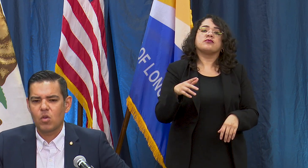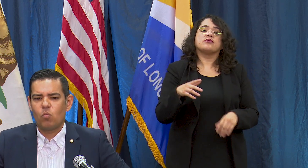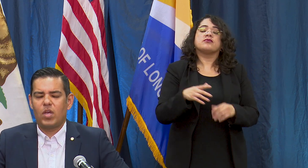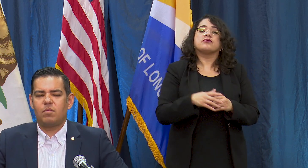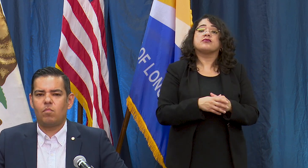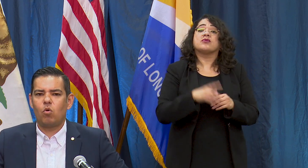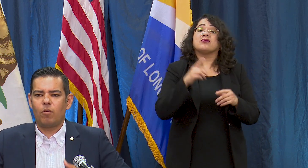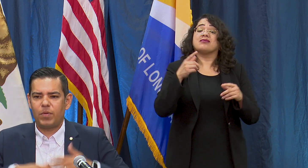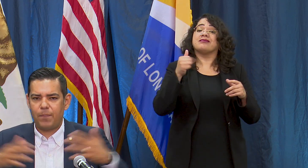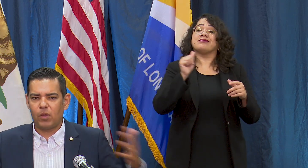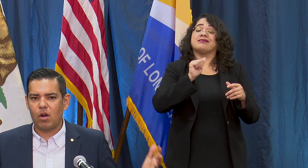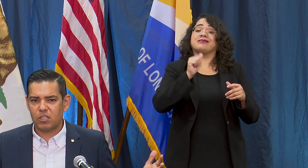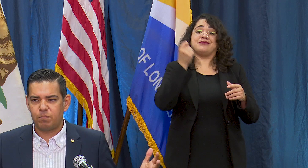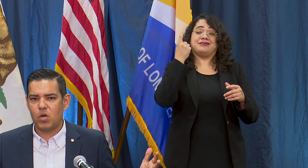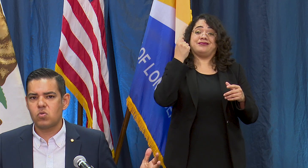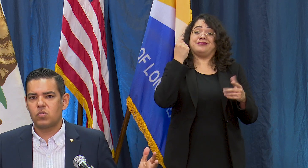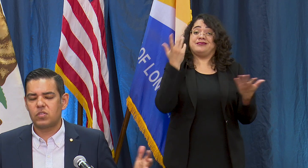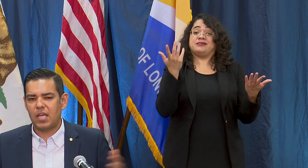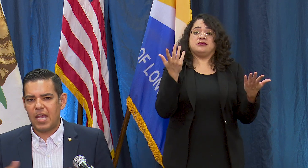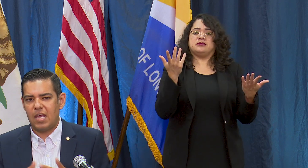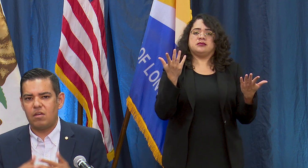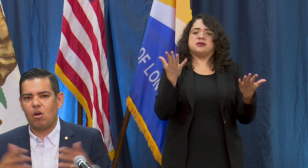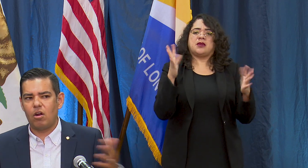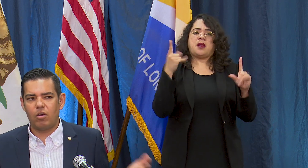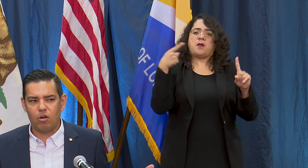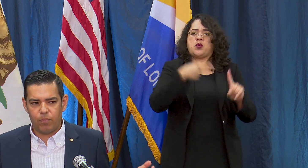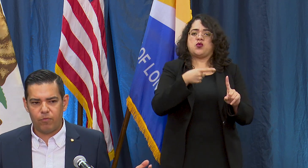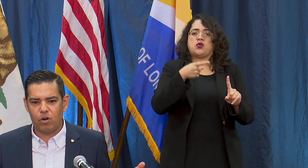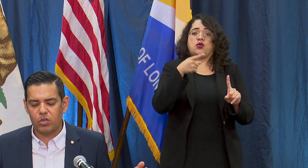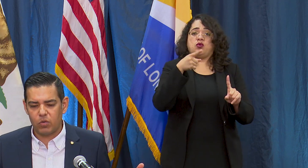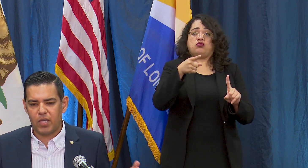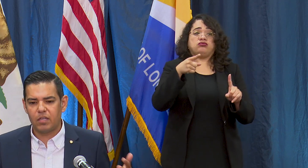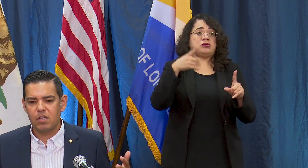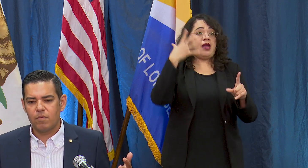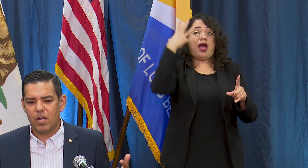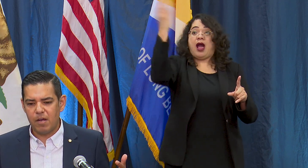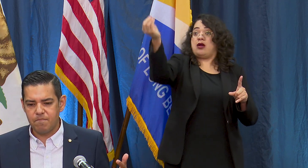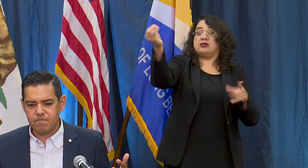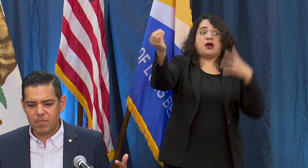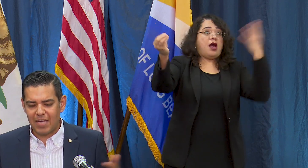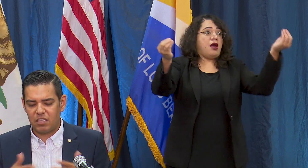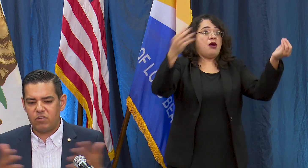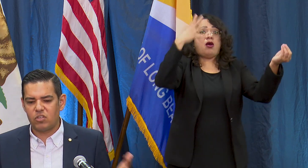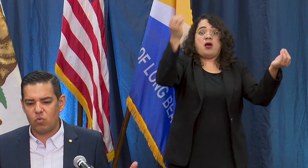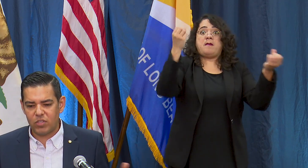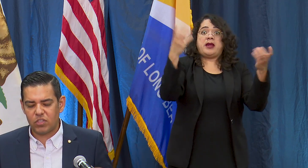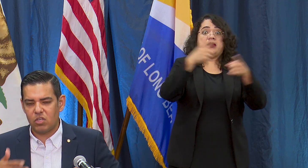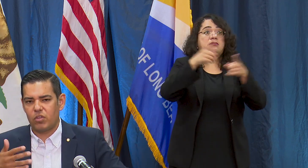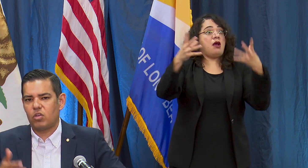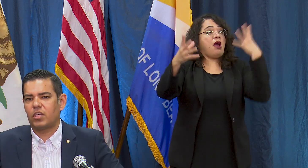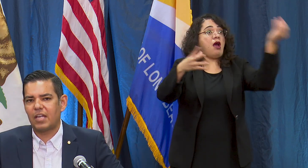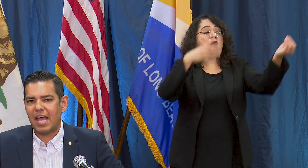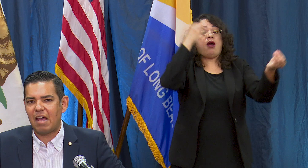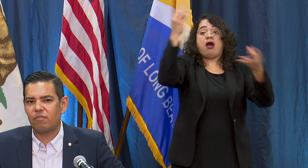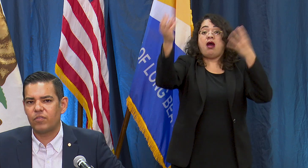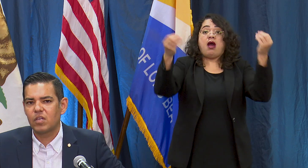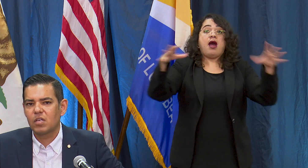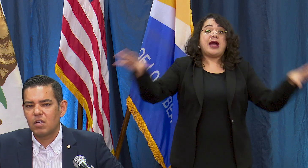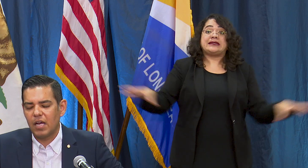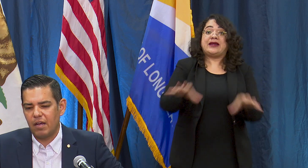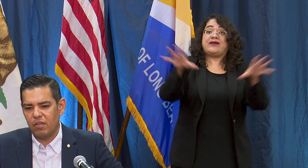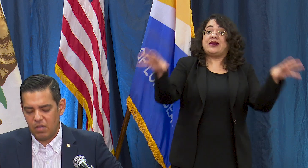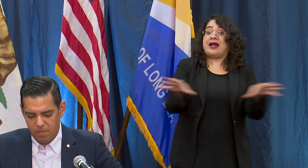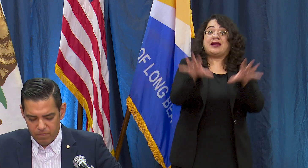that when more people are exposed and are doing activities that are riskier, that you're going to have